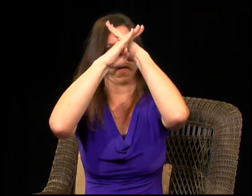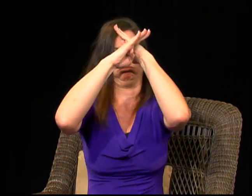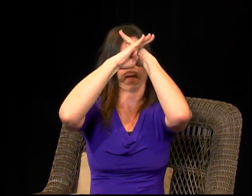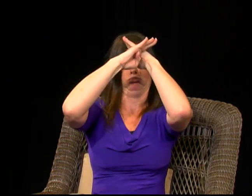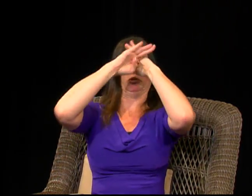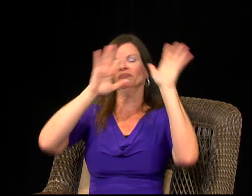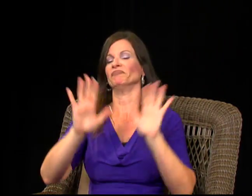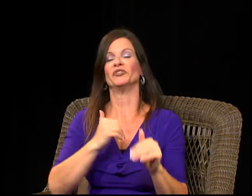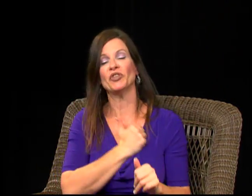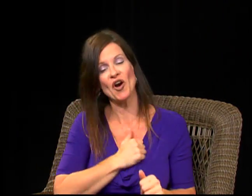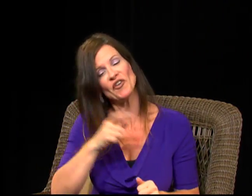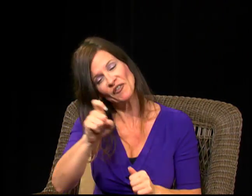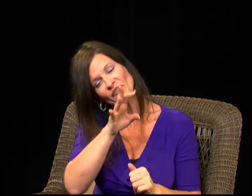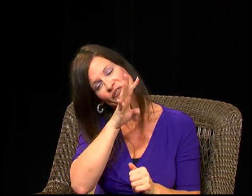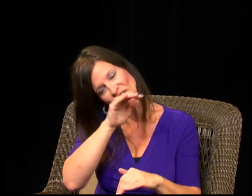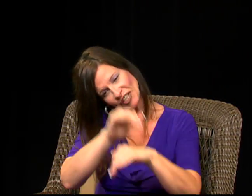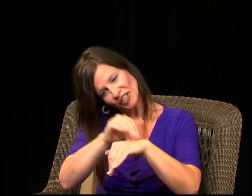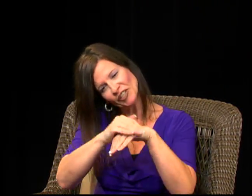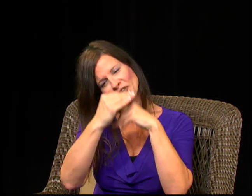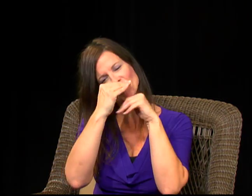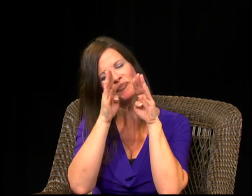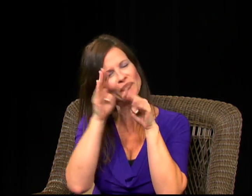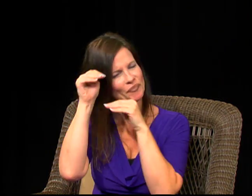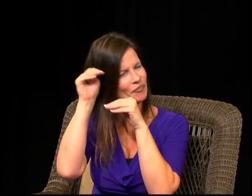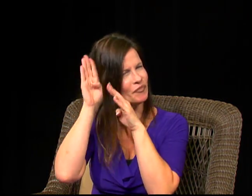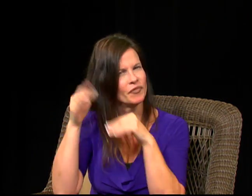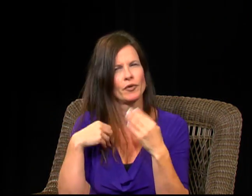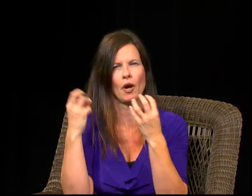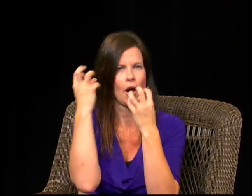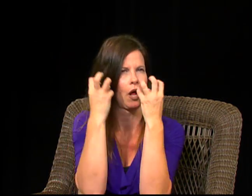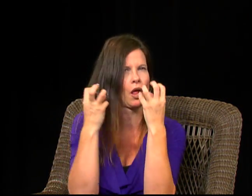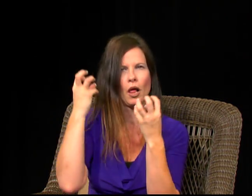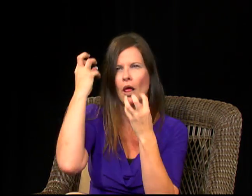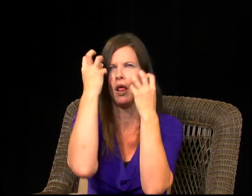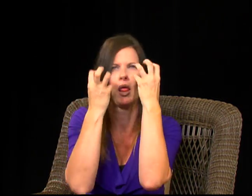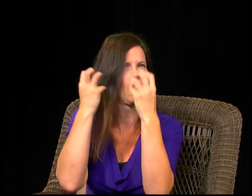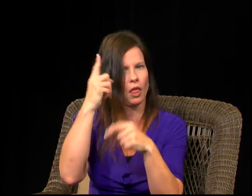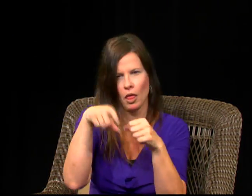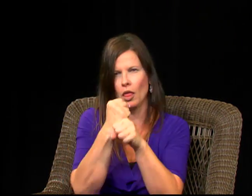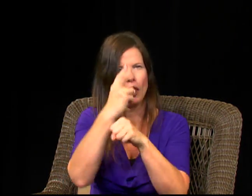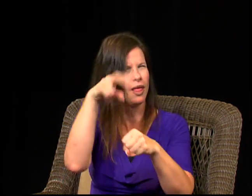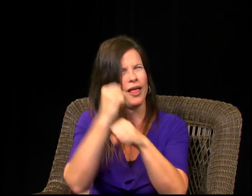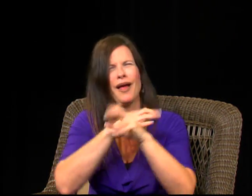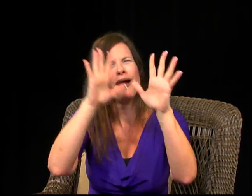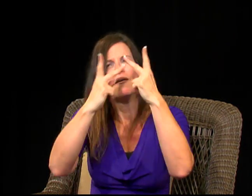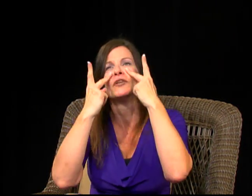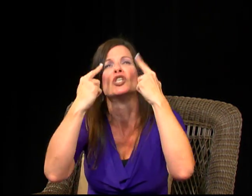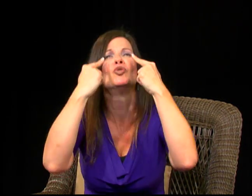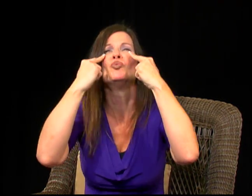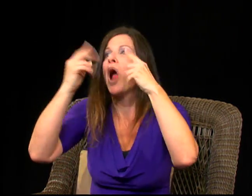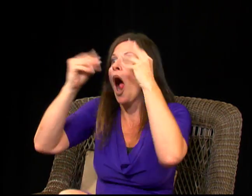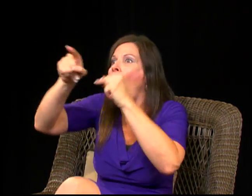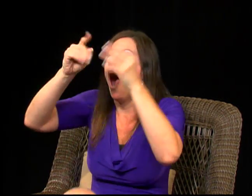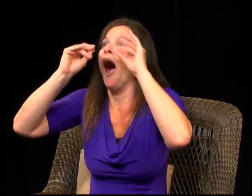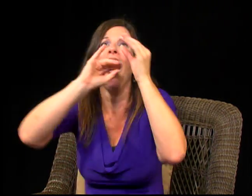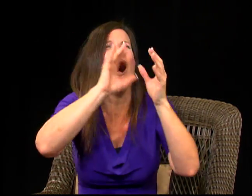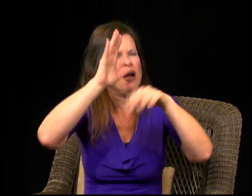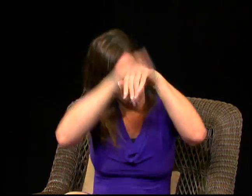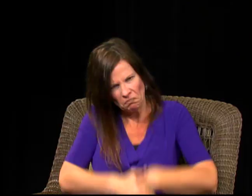is, but can't learn because they are told to only speak English or only to develop their speech, and the